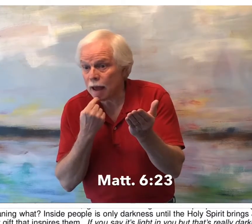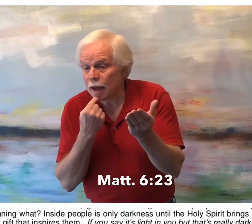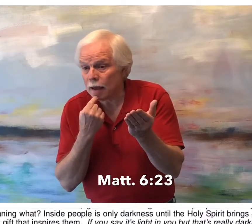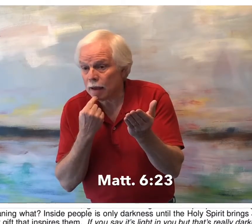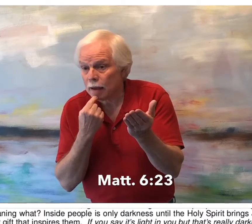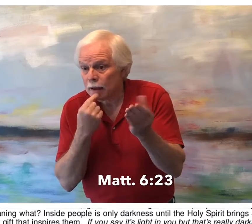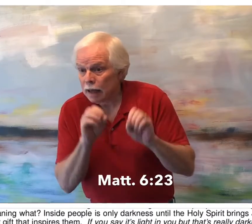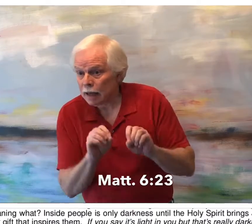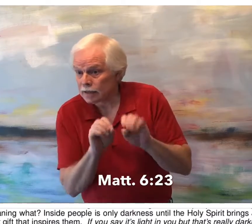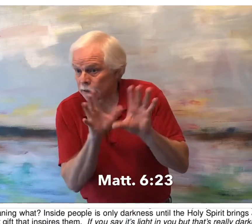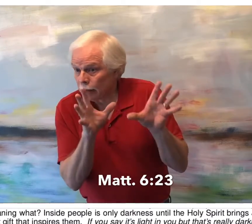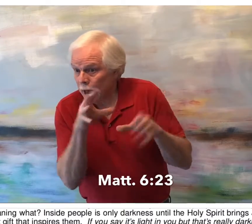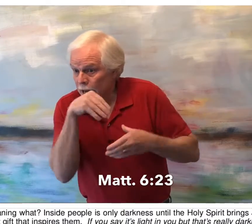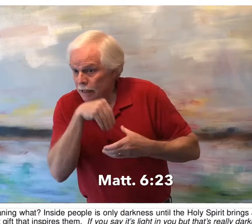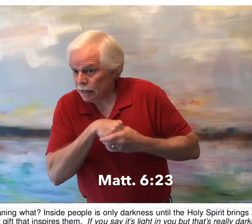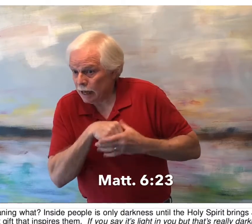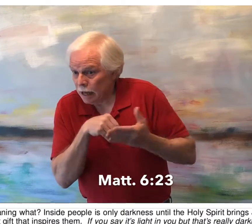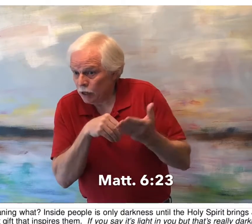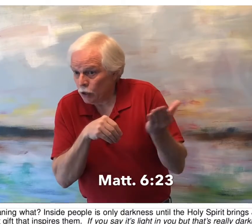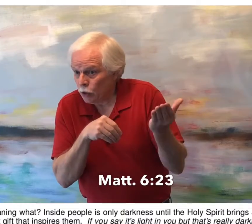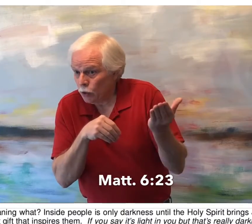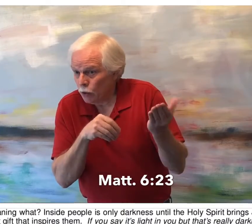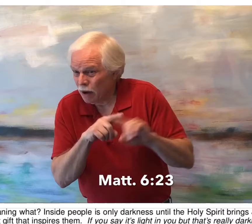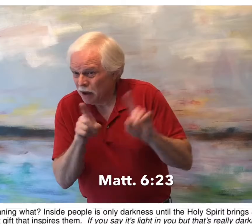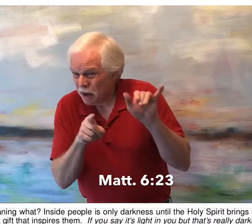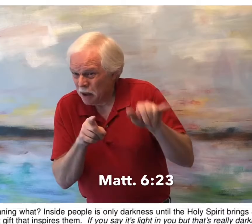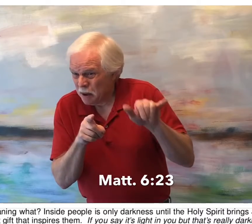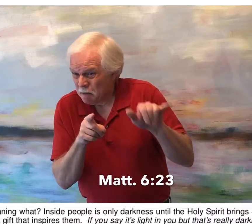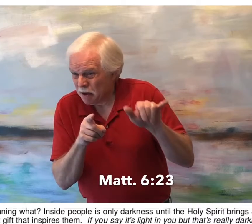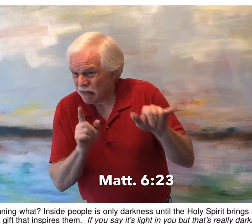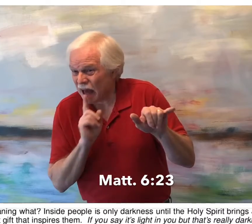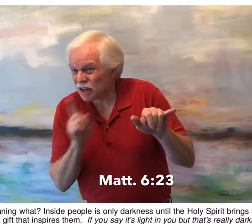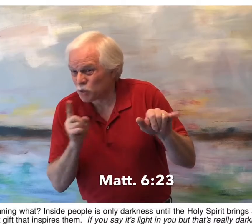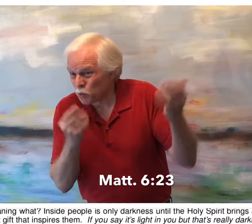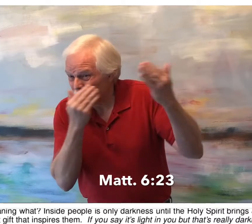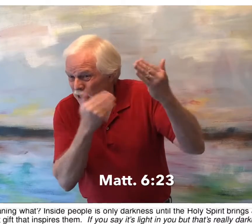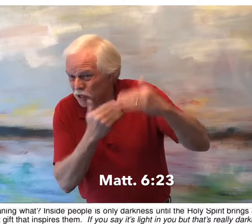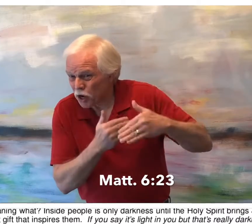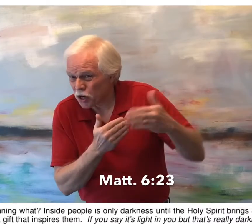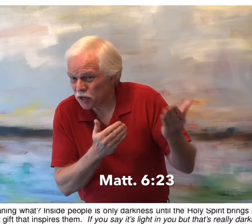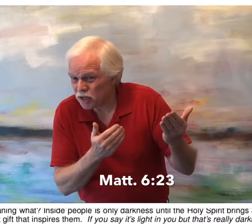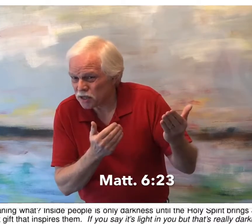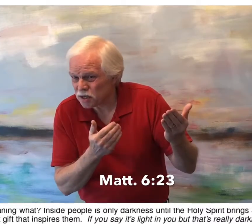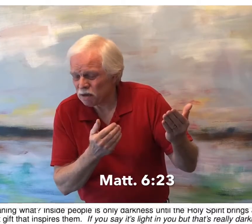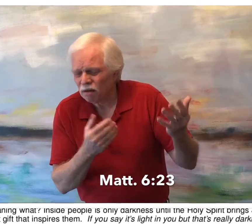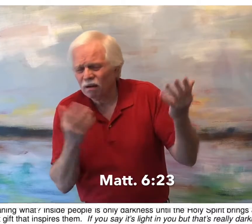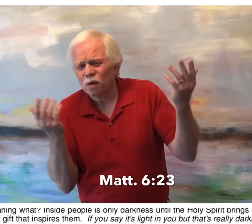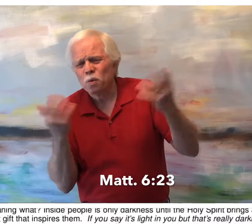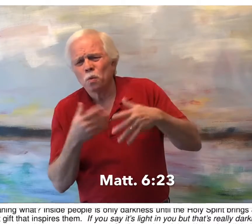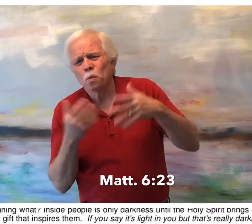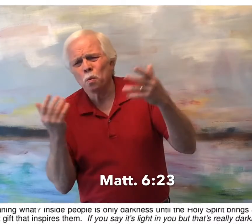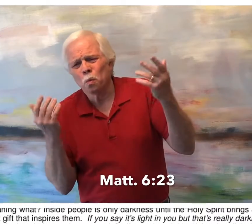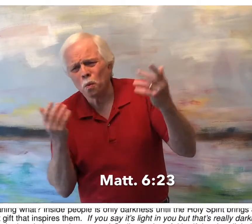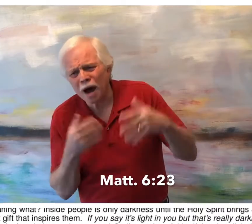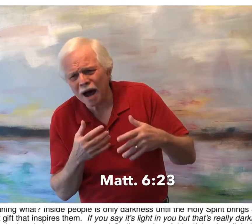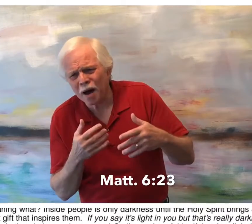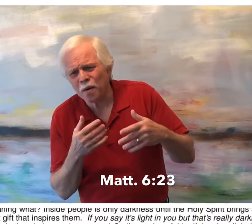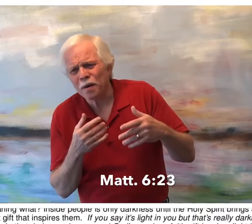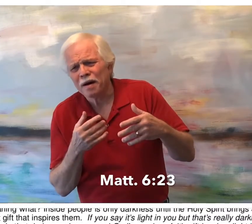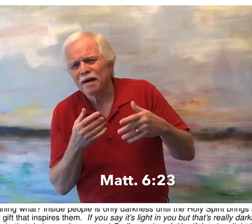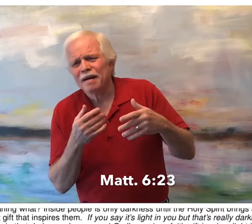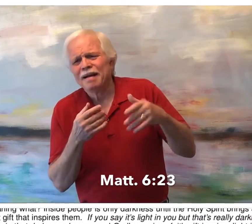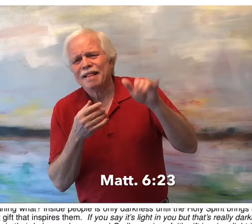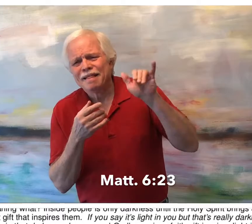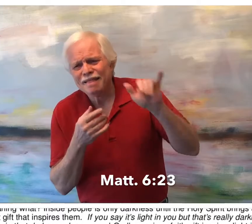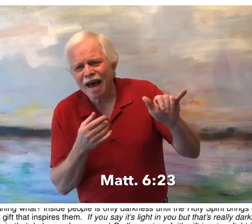you say, it's light in you, but that is really darkness, wow,